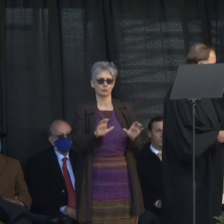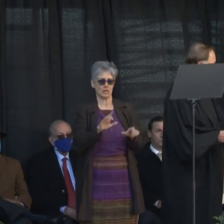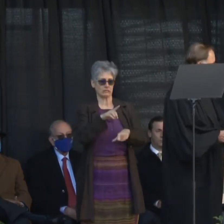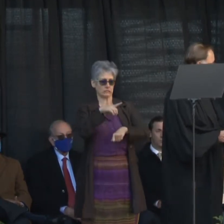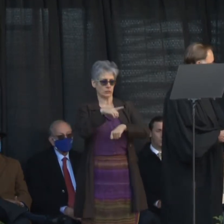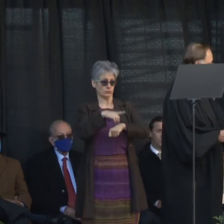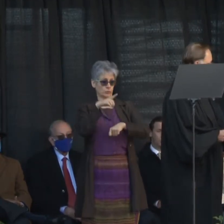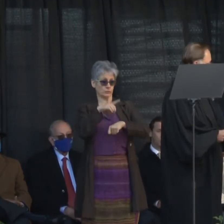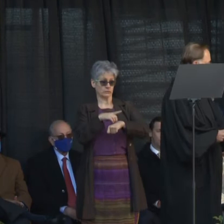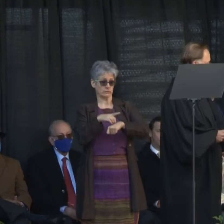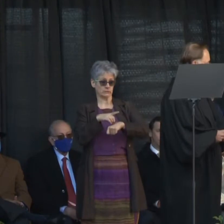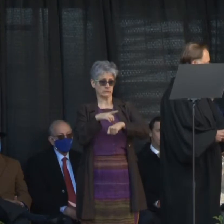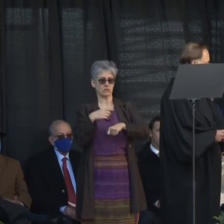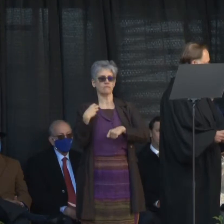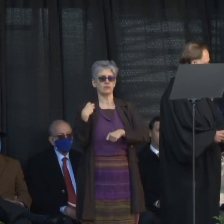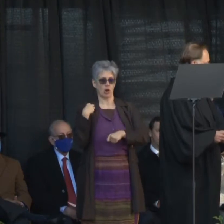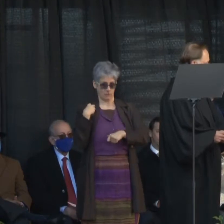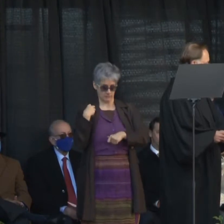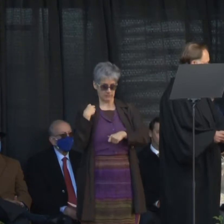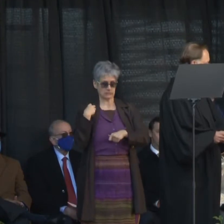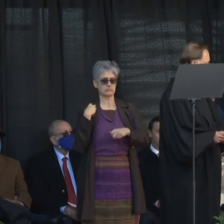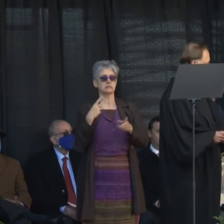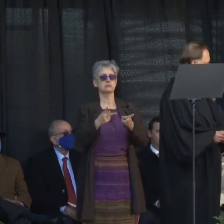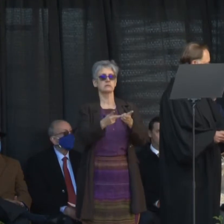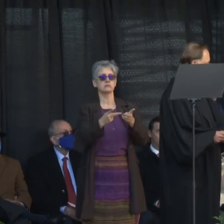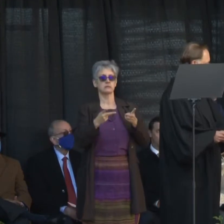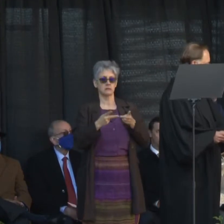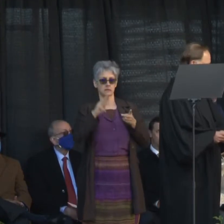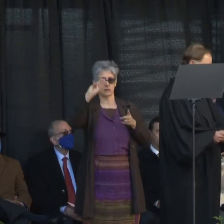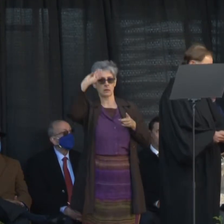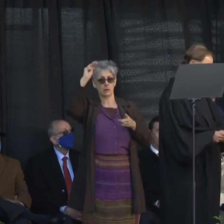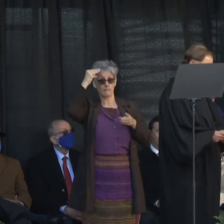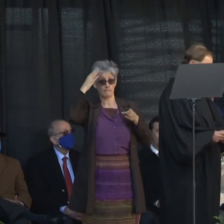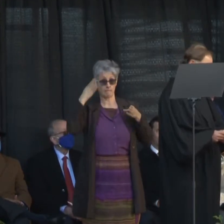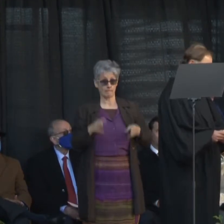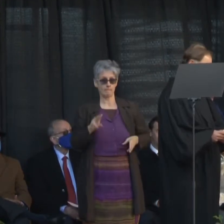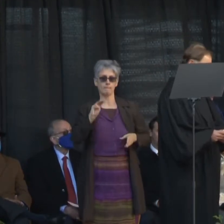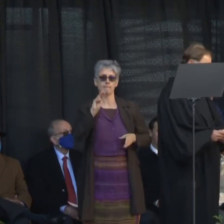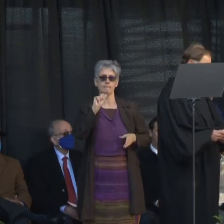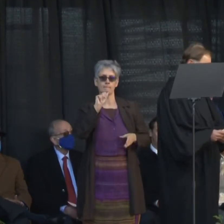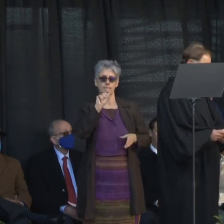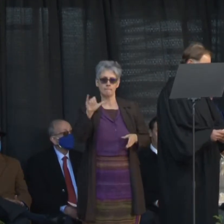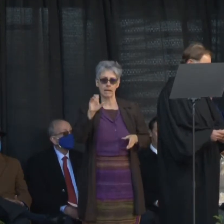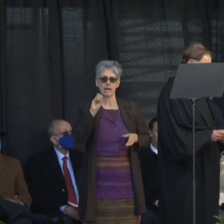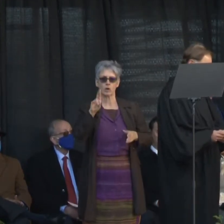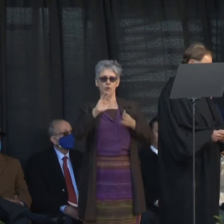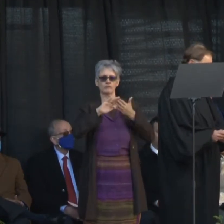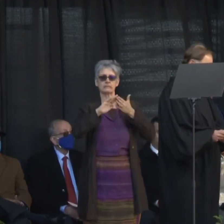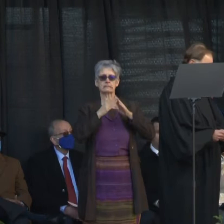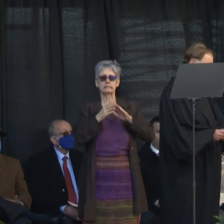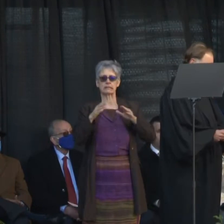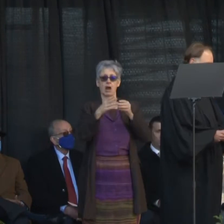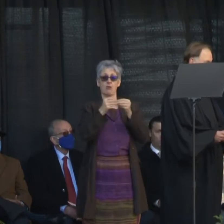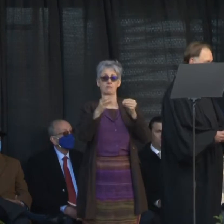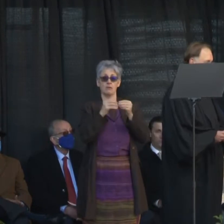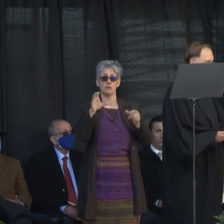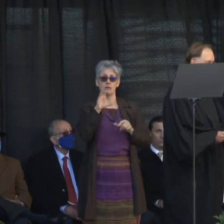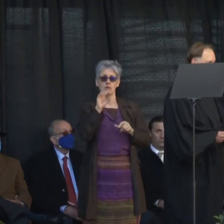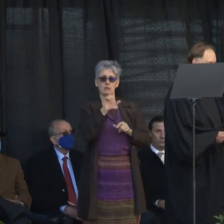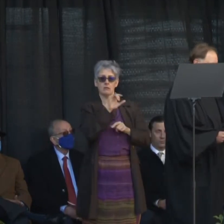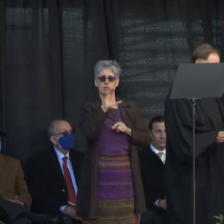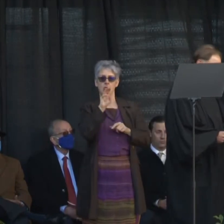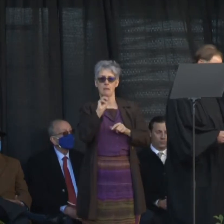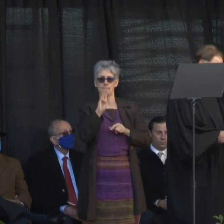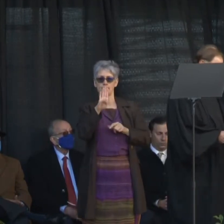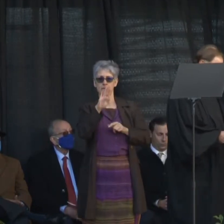the office of mayor of the city of Columbia. To exercise the duties of the office of the mayor of the city of Columbia. To which I have